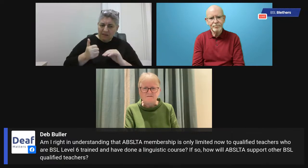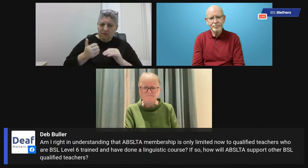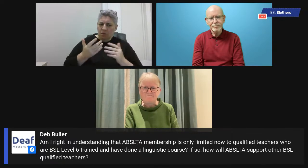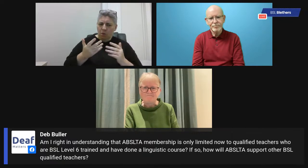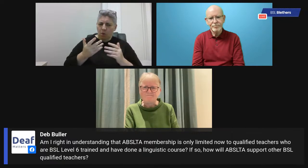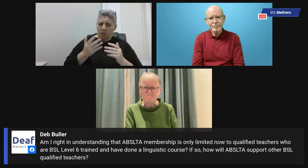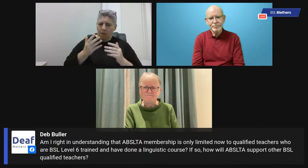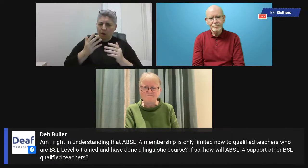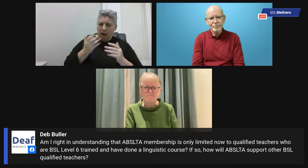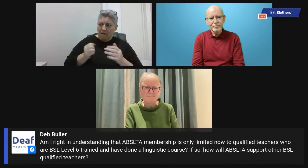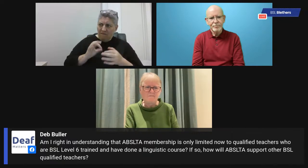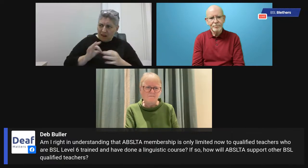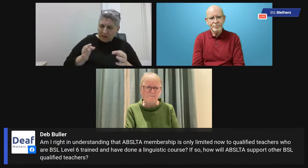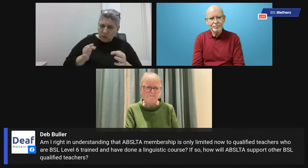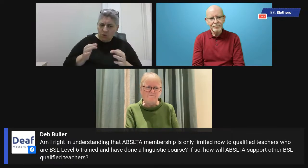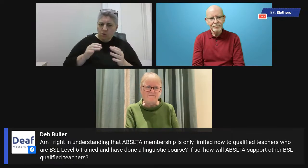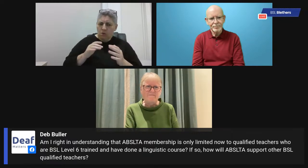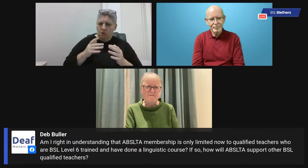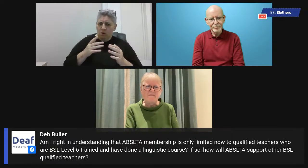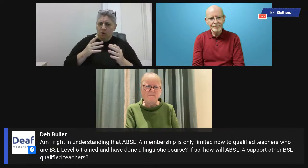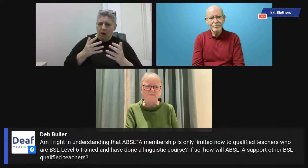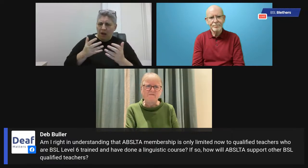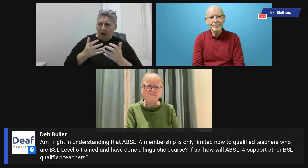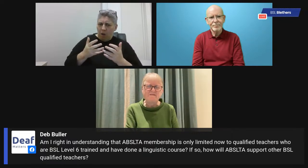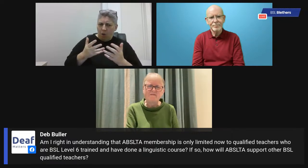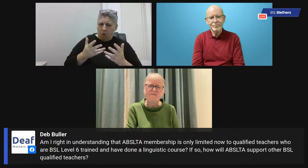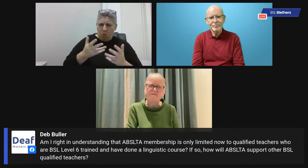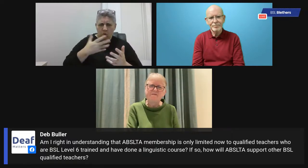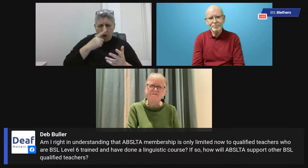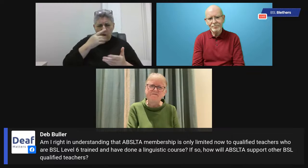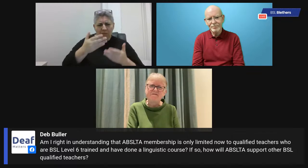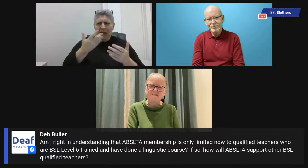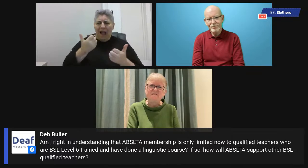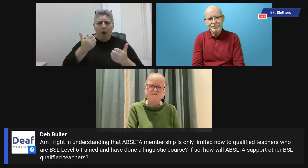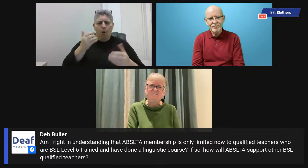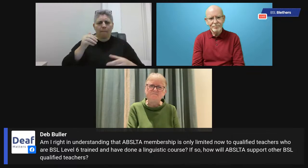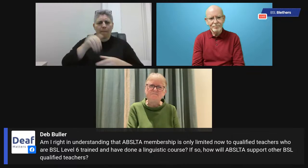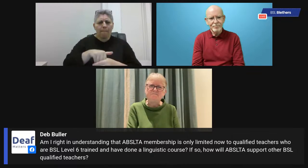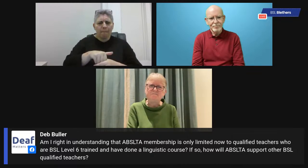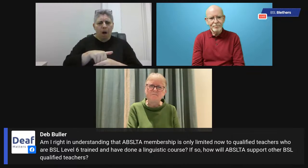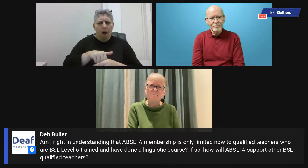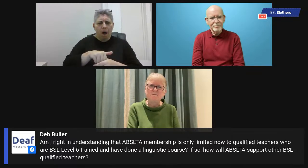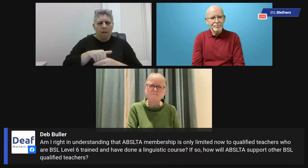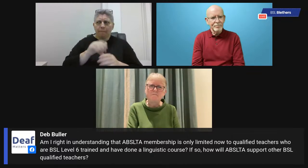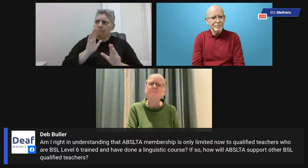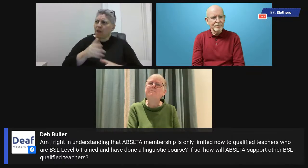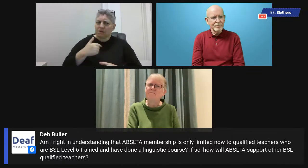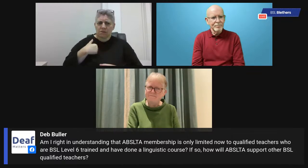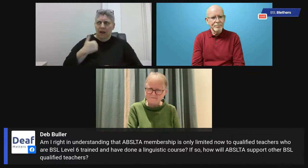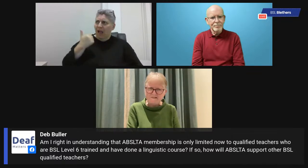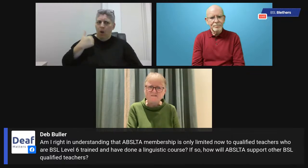ABSLTA membership is only limited now to qualified teachers who are BSL level 6 trained and have done the